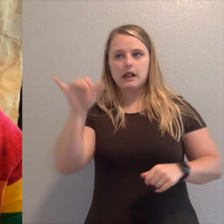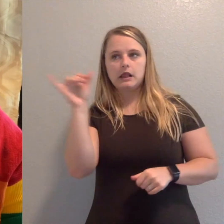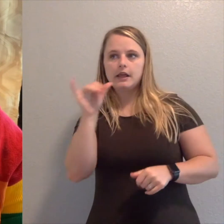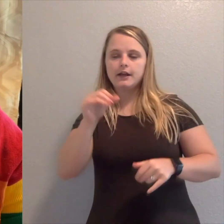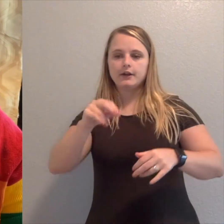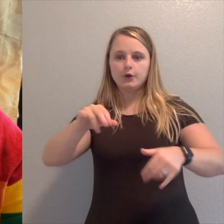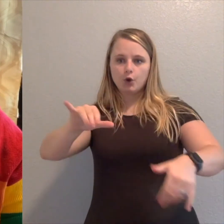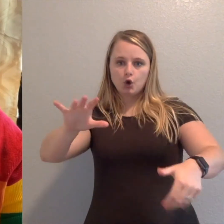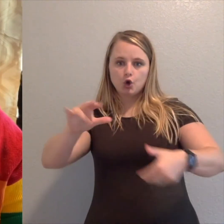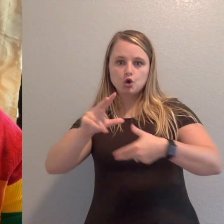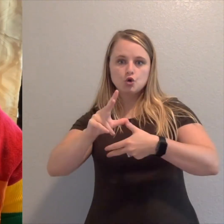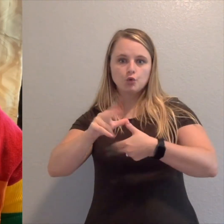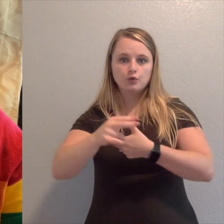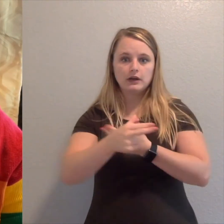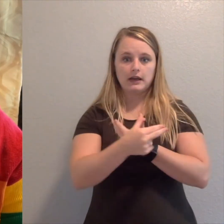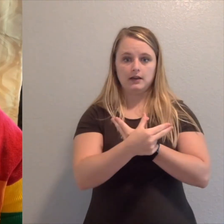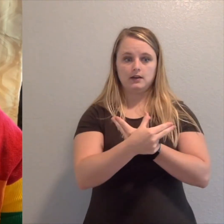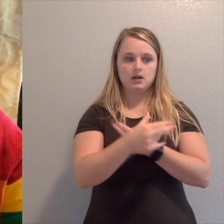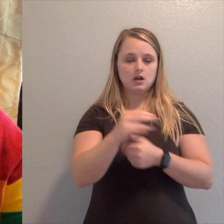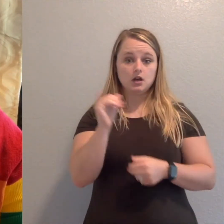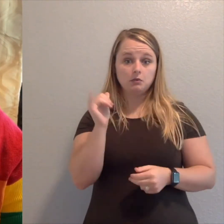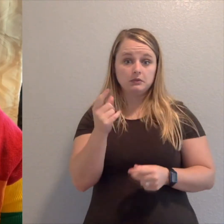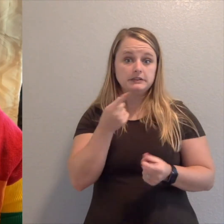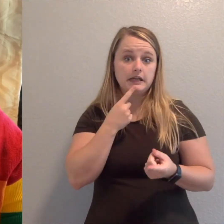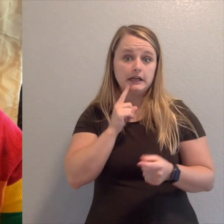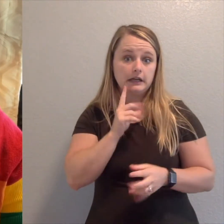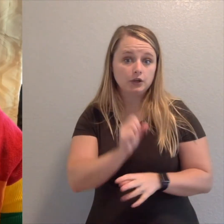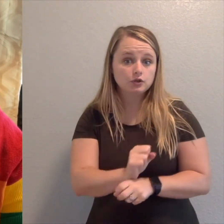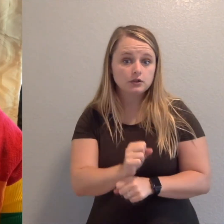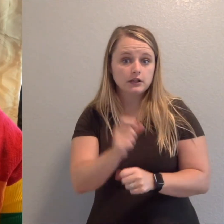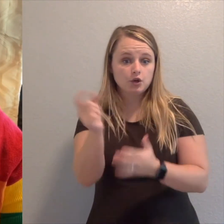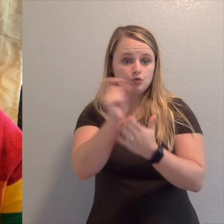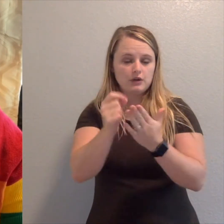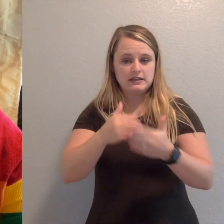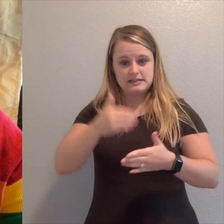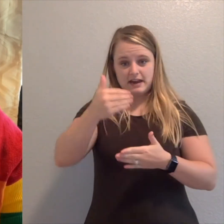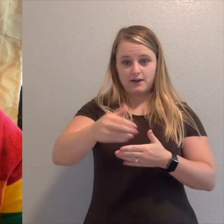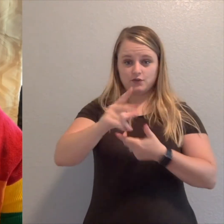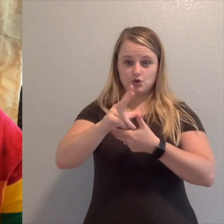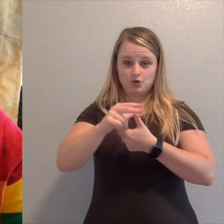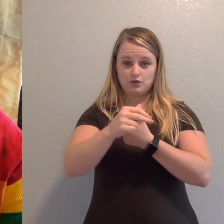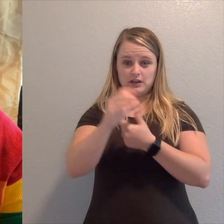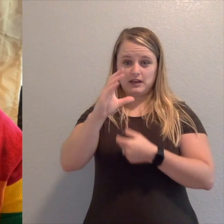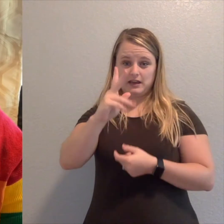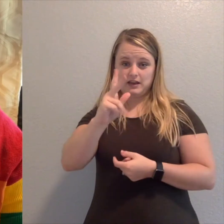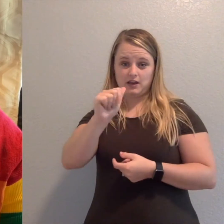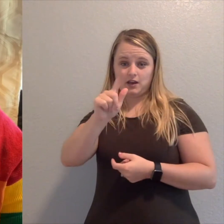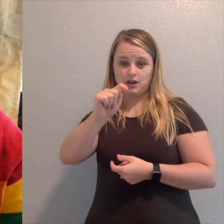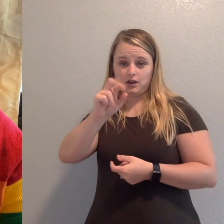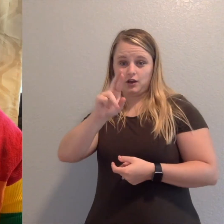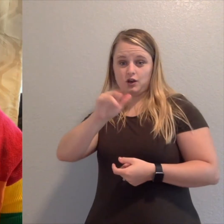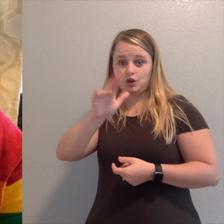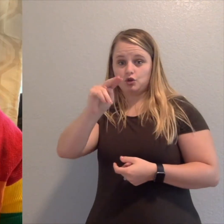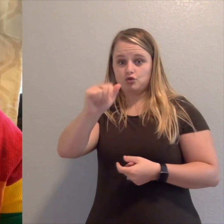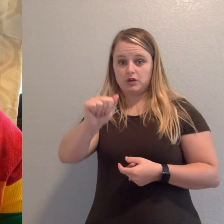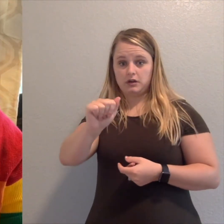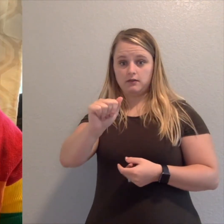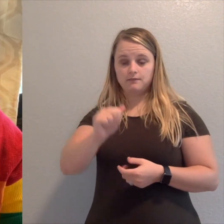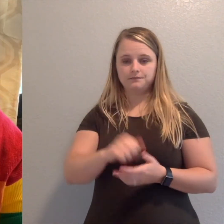hurricane. And it was actually written after Hurricane Katrina. Let's see what he's remembering.